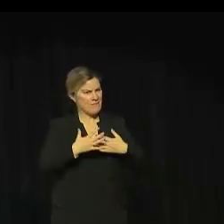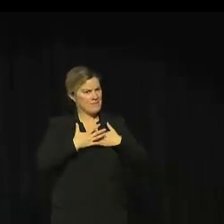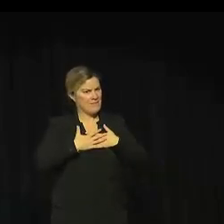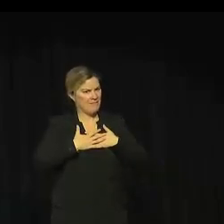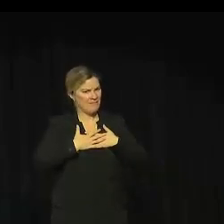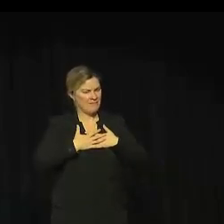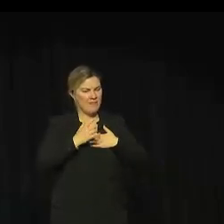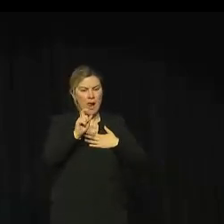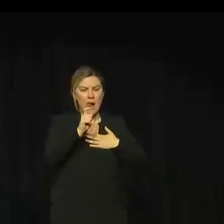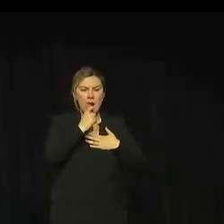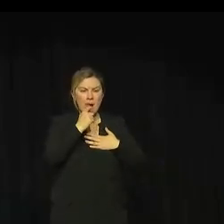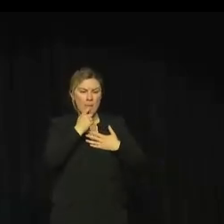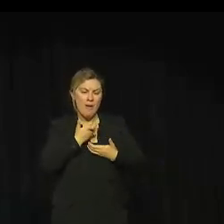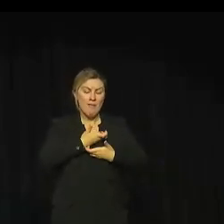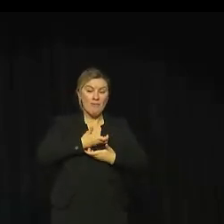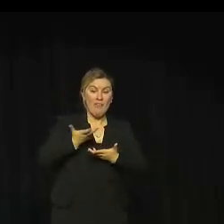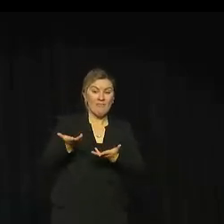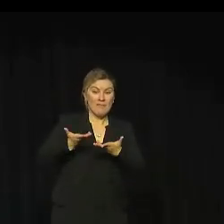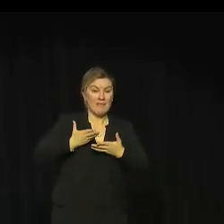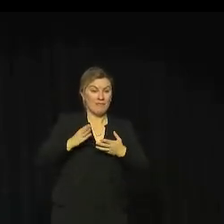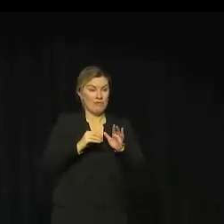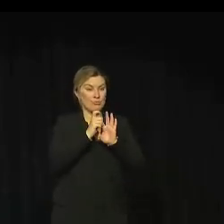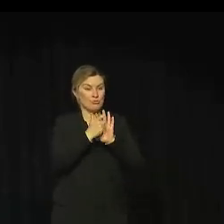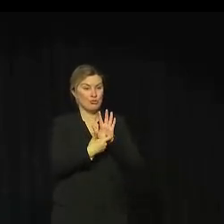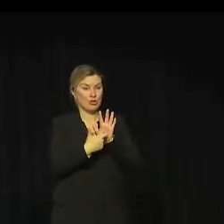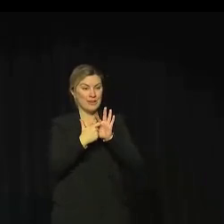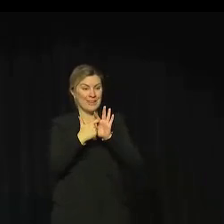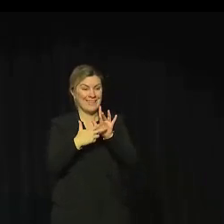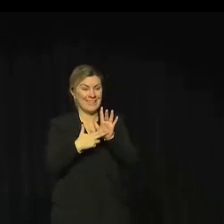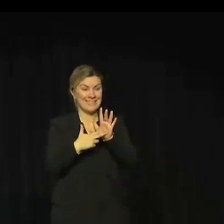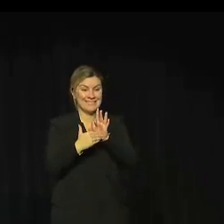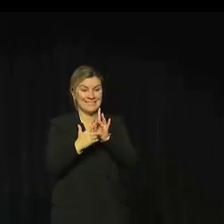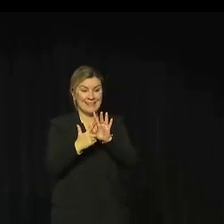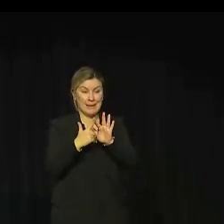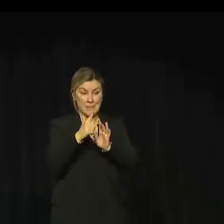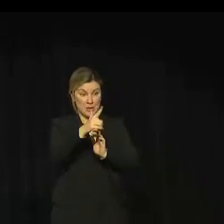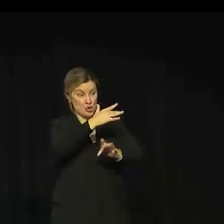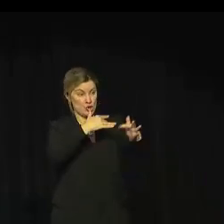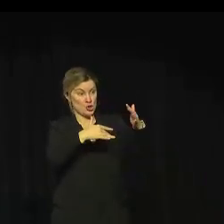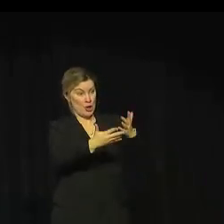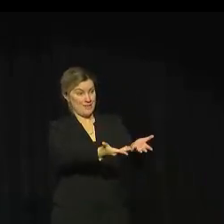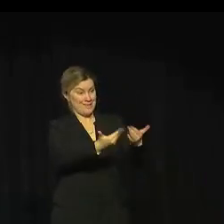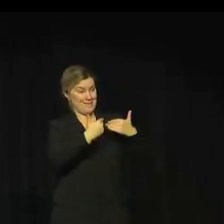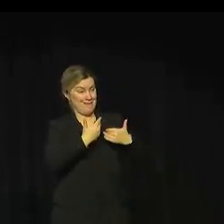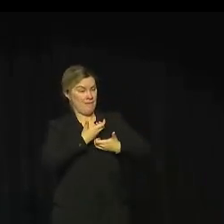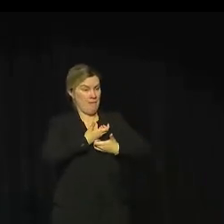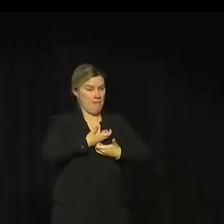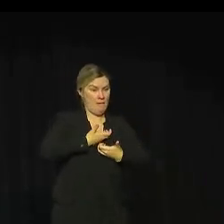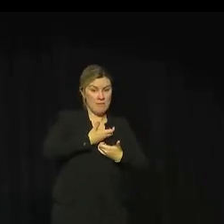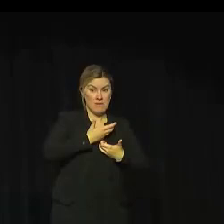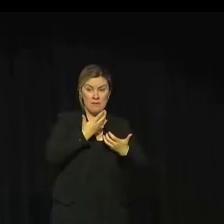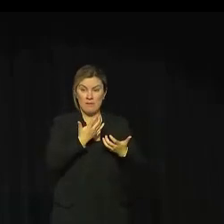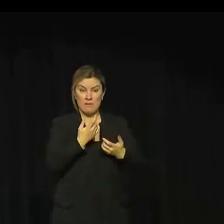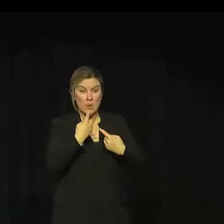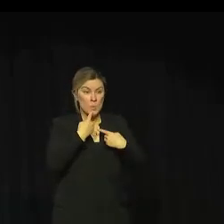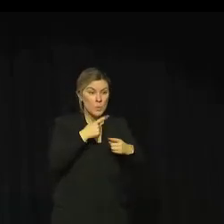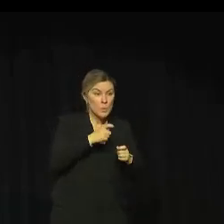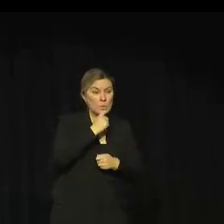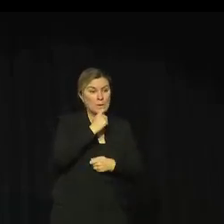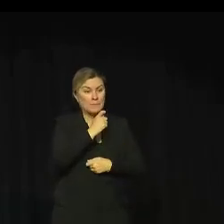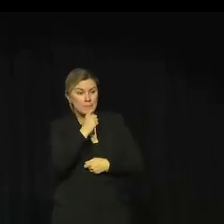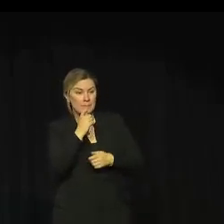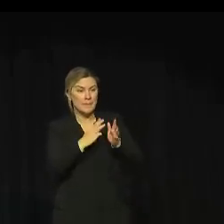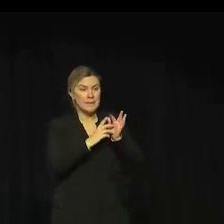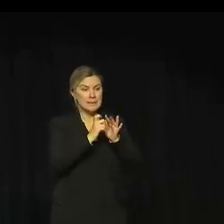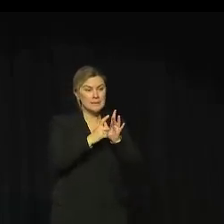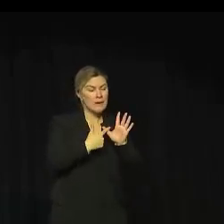comforted a bit by Dr. Kinsey, but not by my society, not by the media. The media made